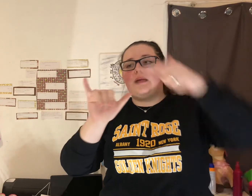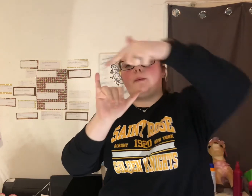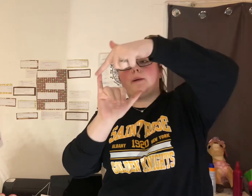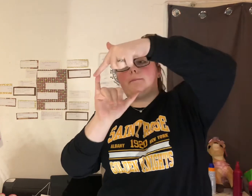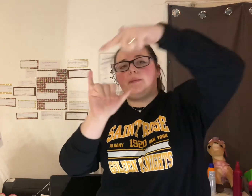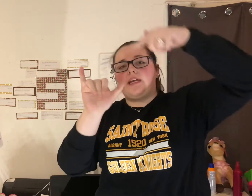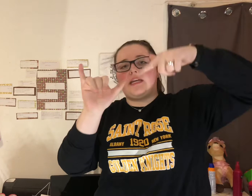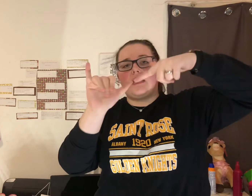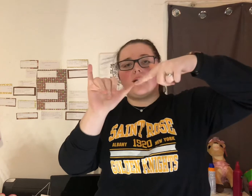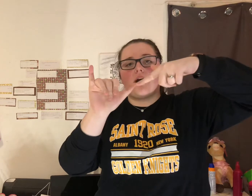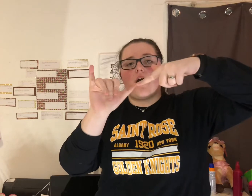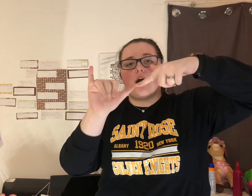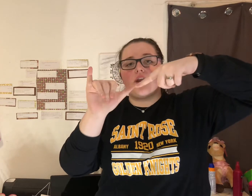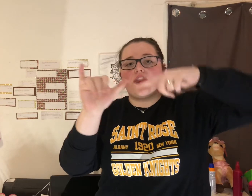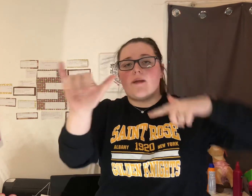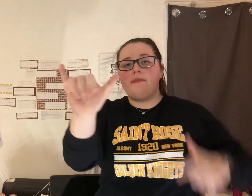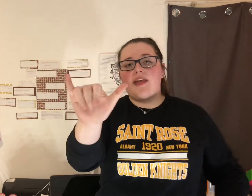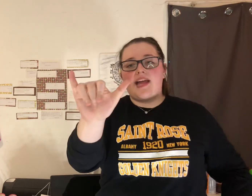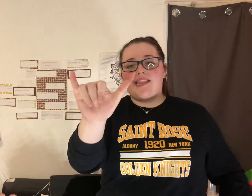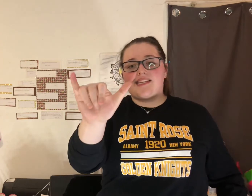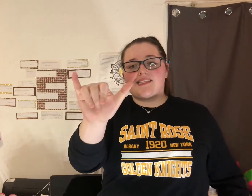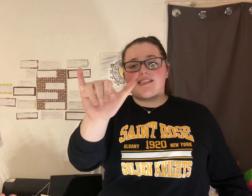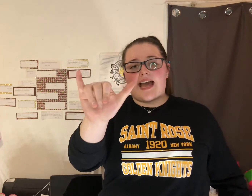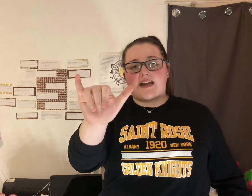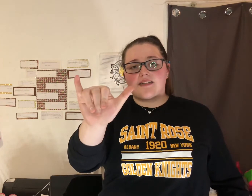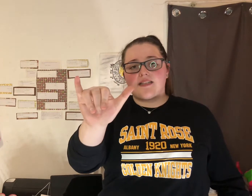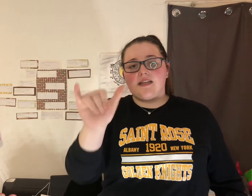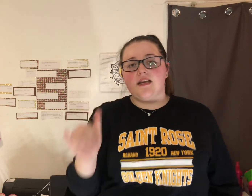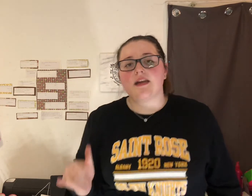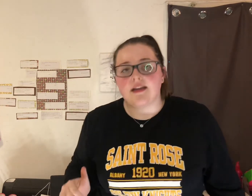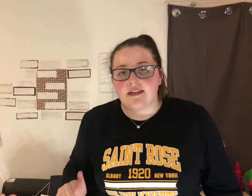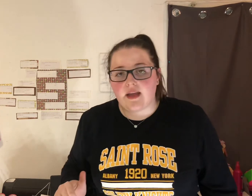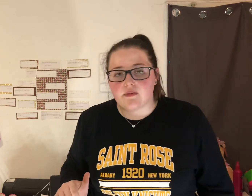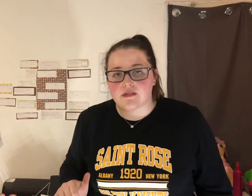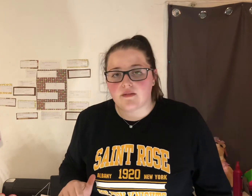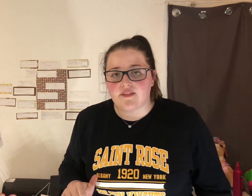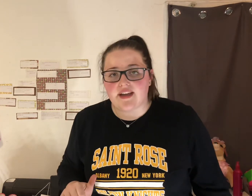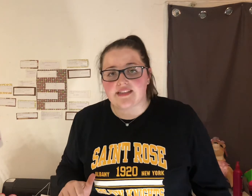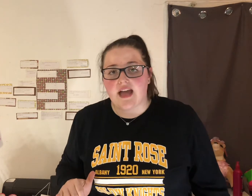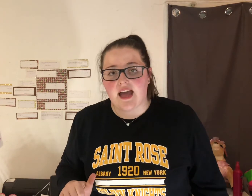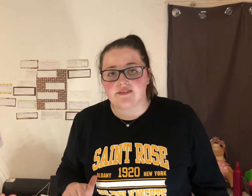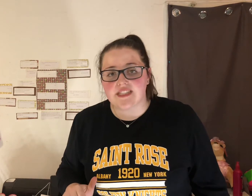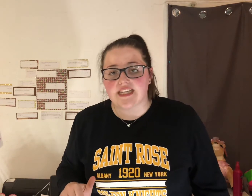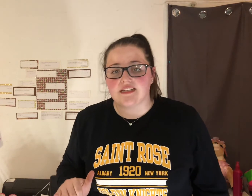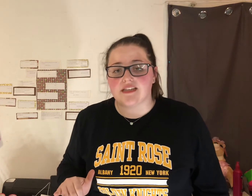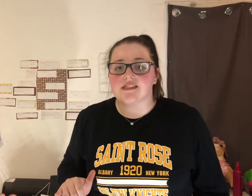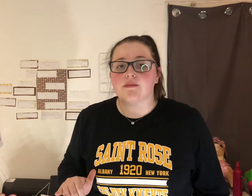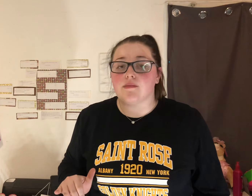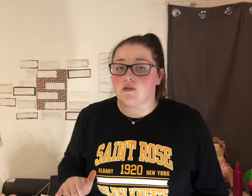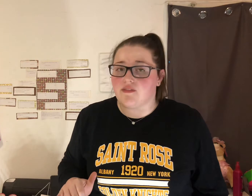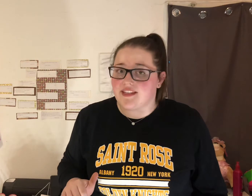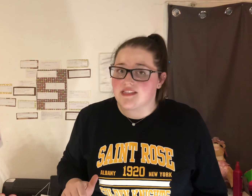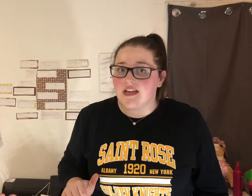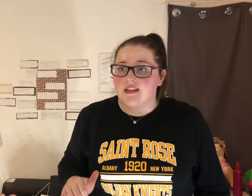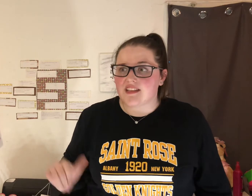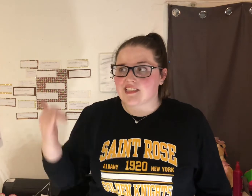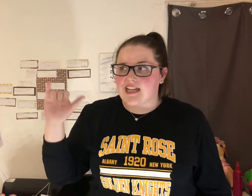up our pinky and our thumb, and this is X. Now, if some of you guys have seen in some of the movies, This is kind of like